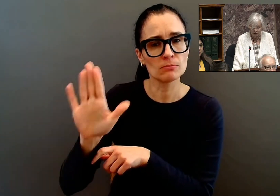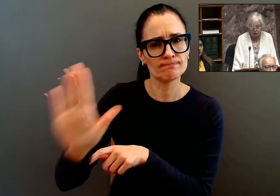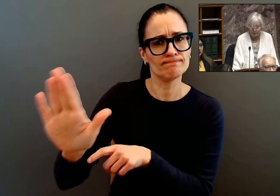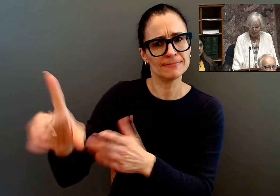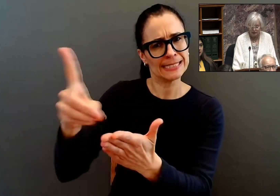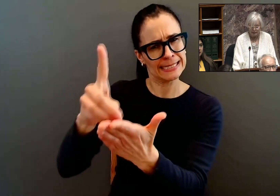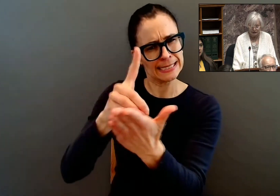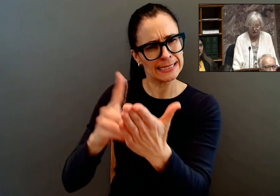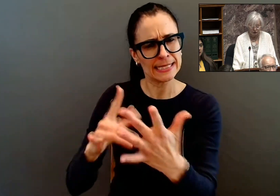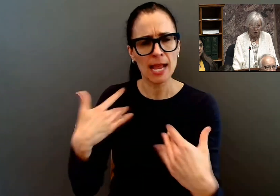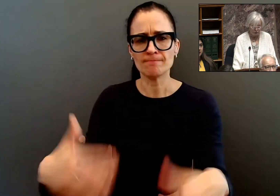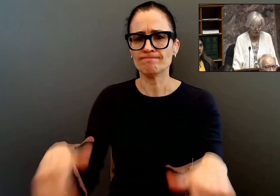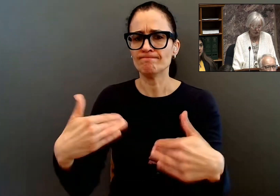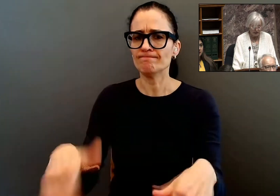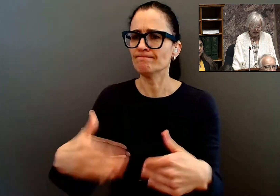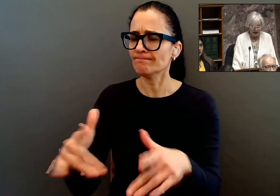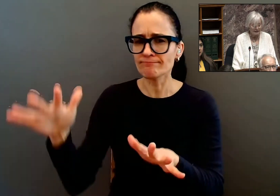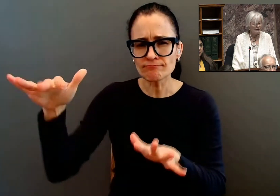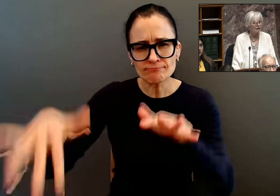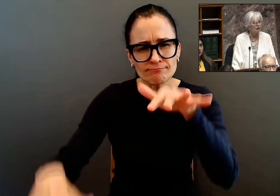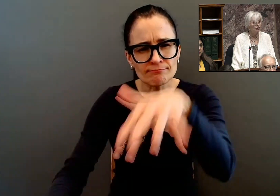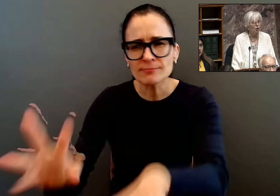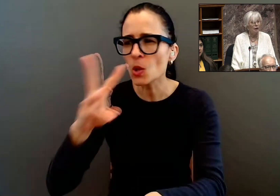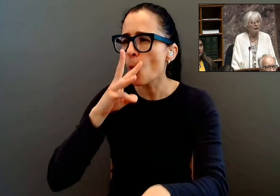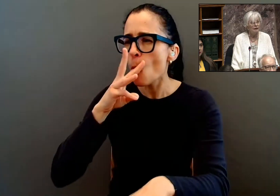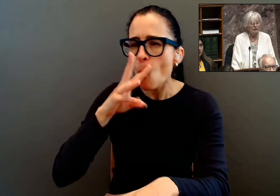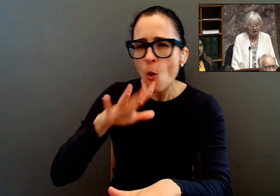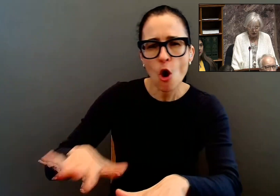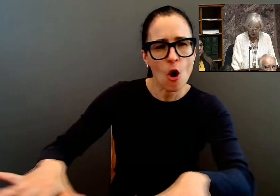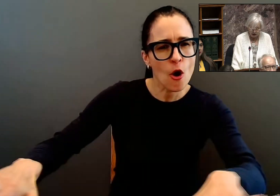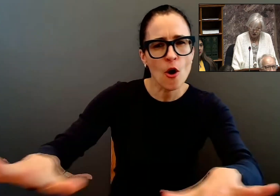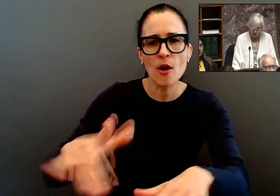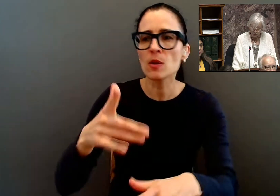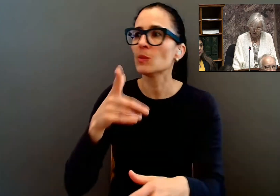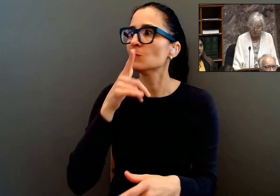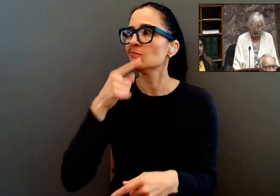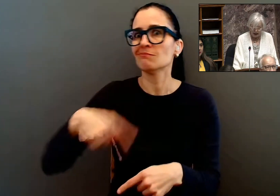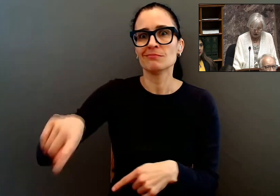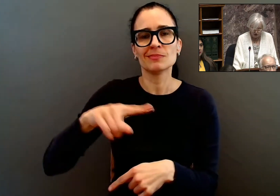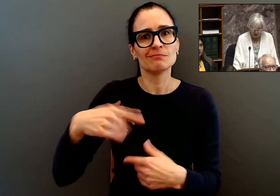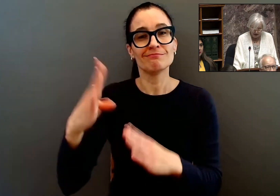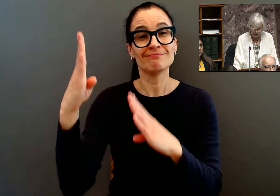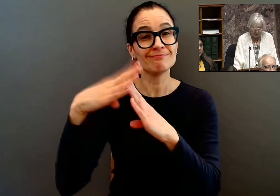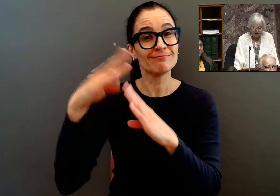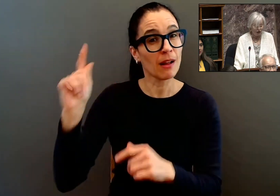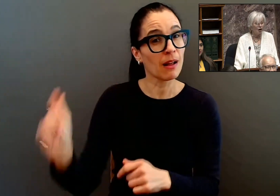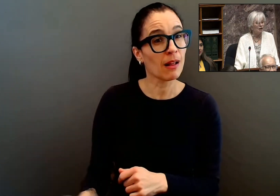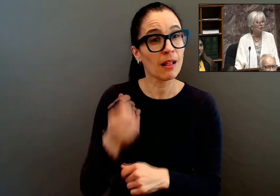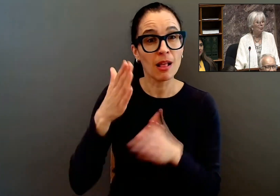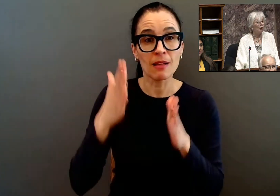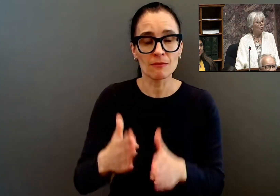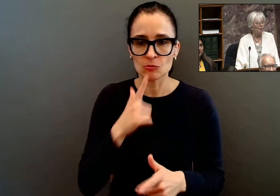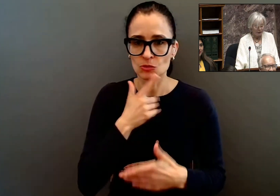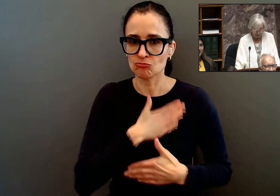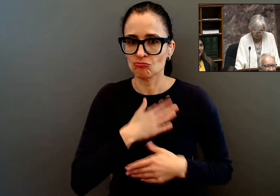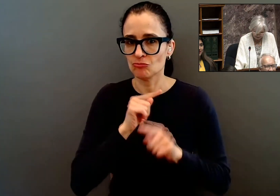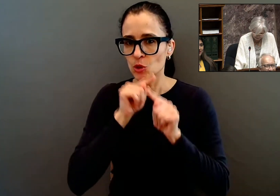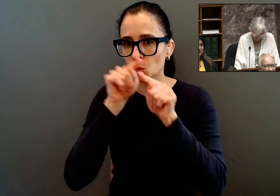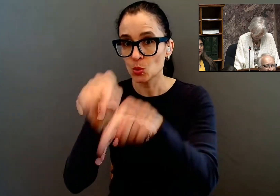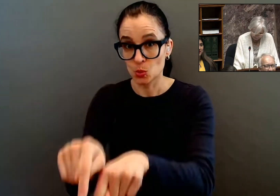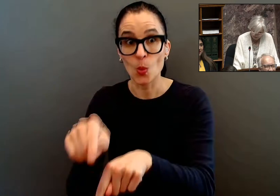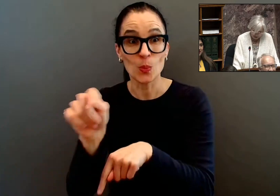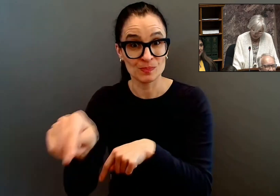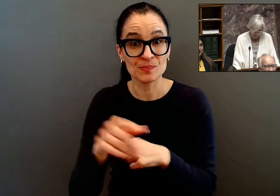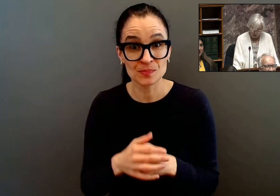And who among the best of golfers hasn't enjoyed the occasional splash? It's a lost ball